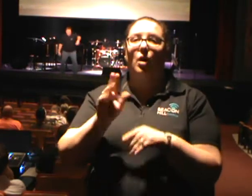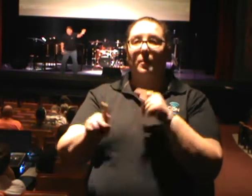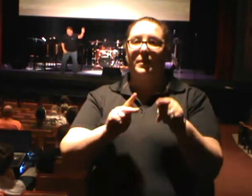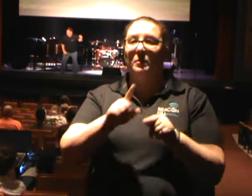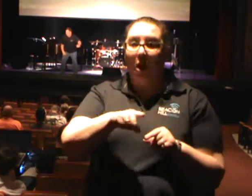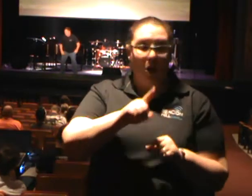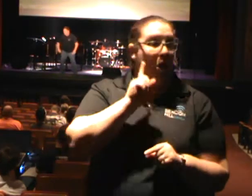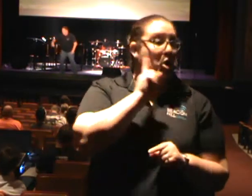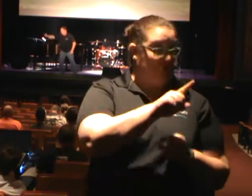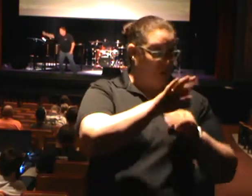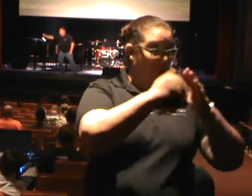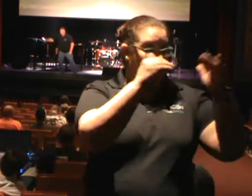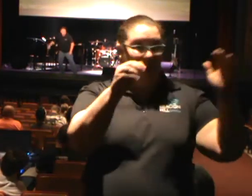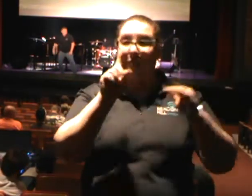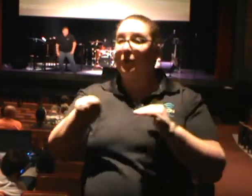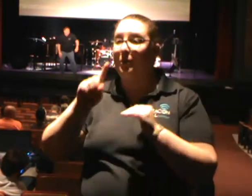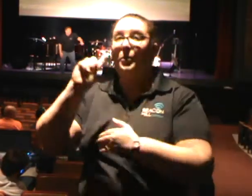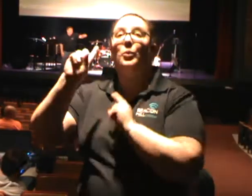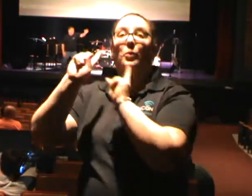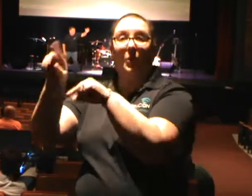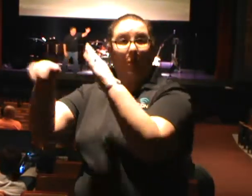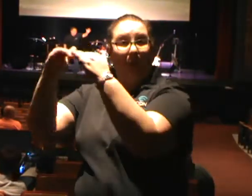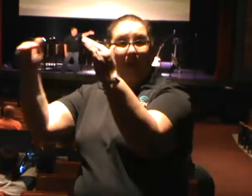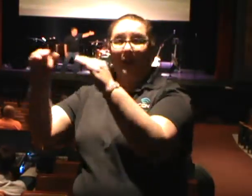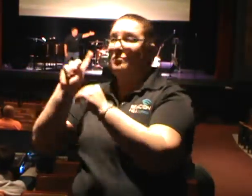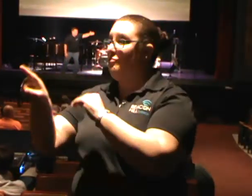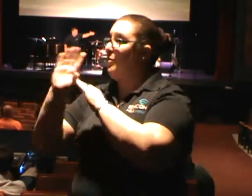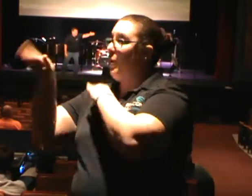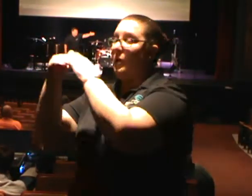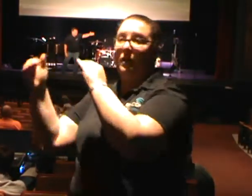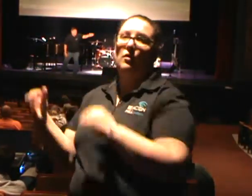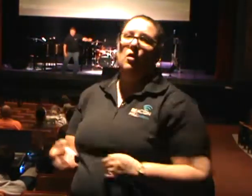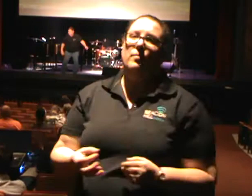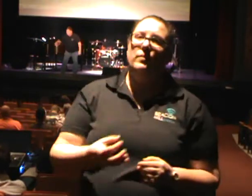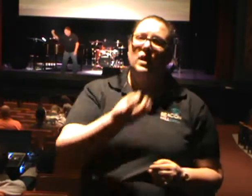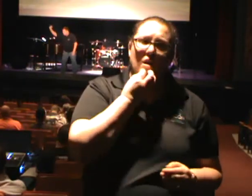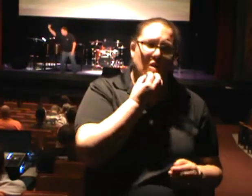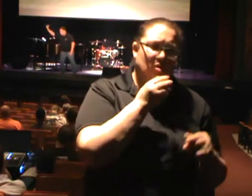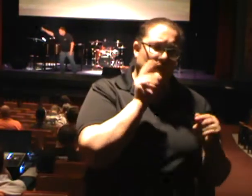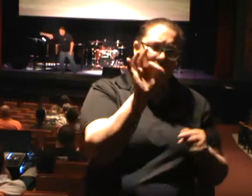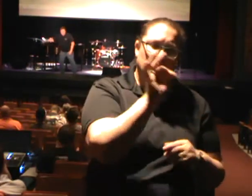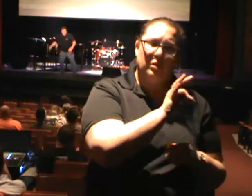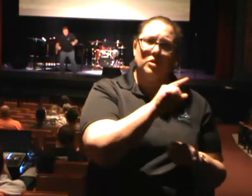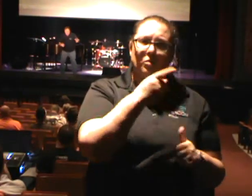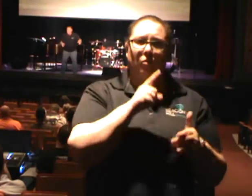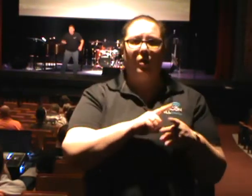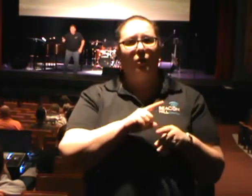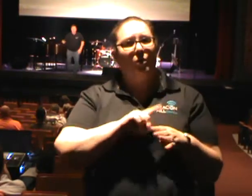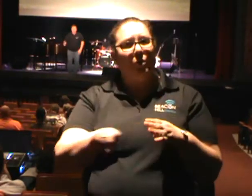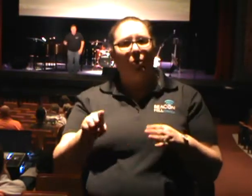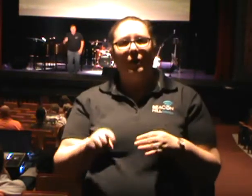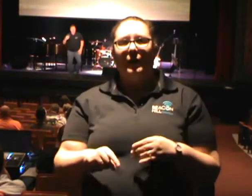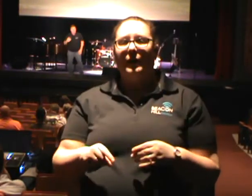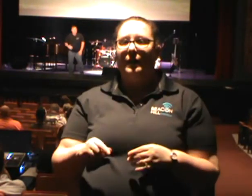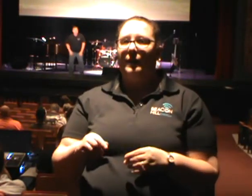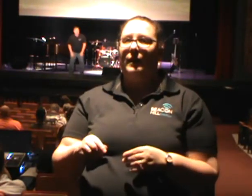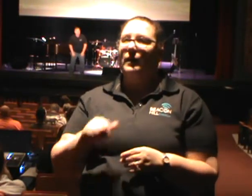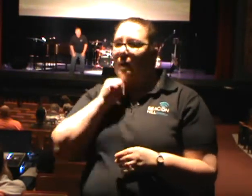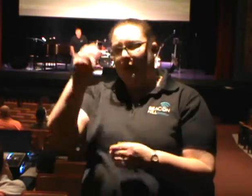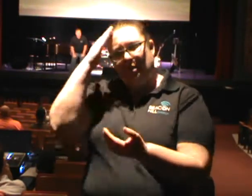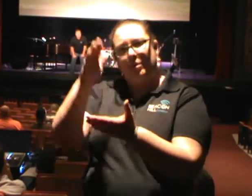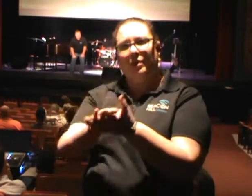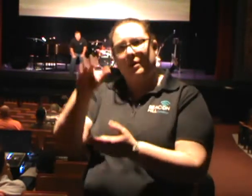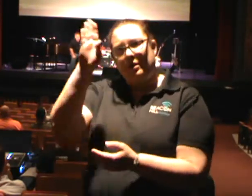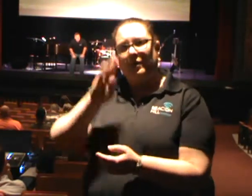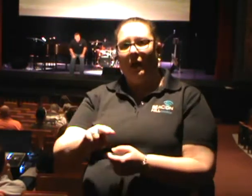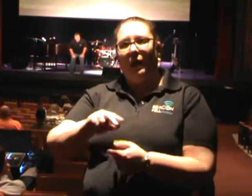to heaven. You go to heaven. Atheist preaching one week, a Jewish person preaching the next week, a supposedly Christian, then you have a, literally, I mean, you want to